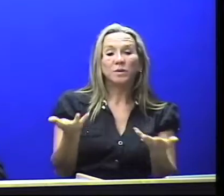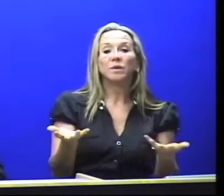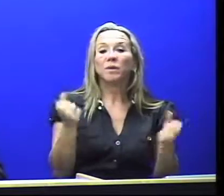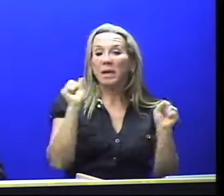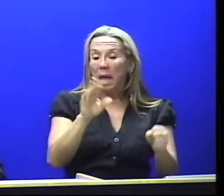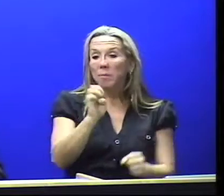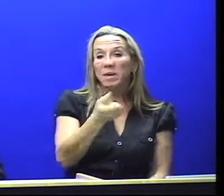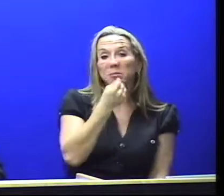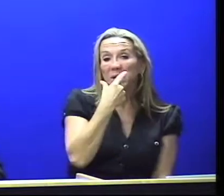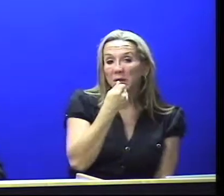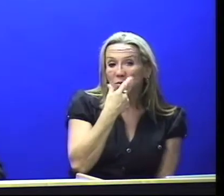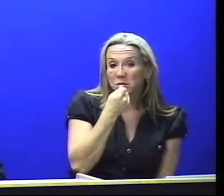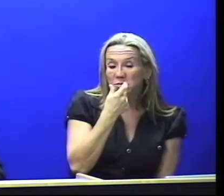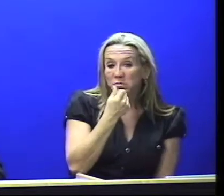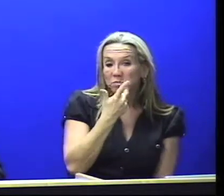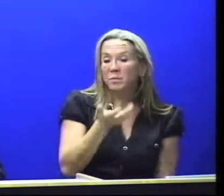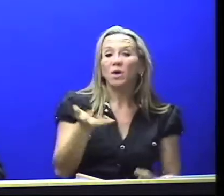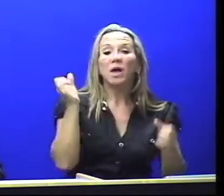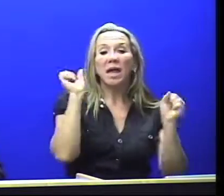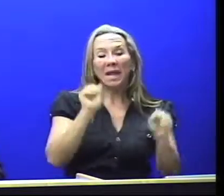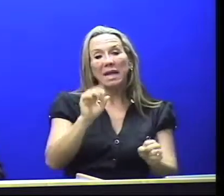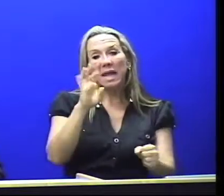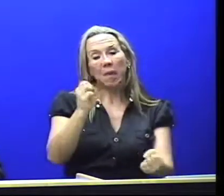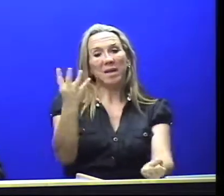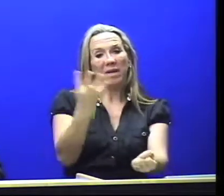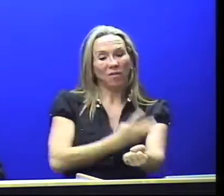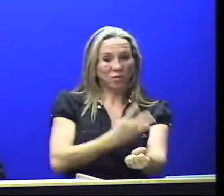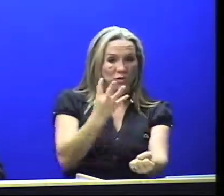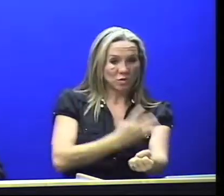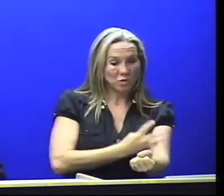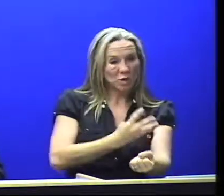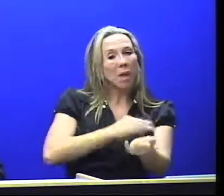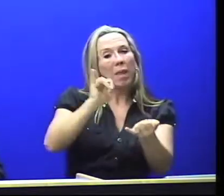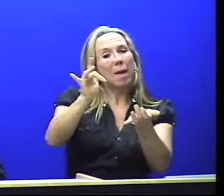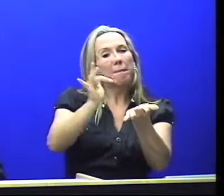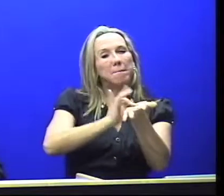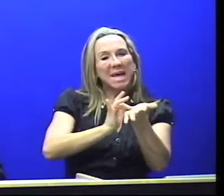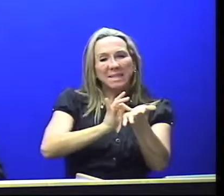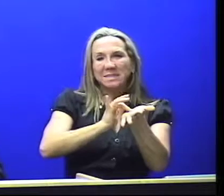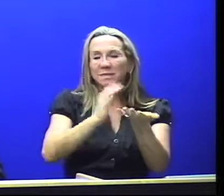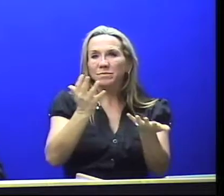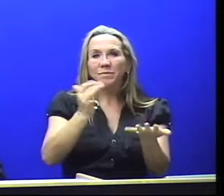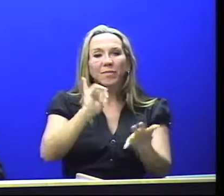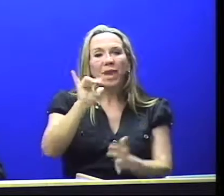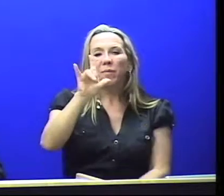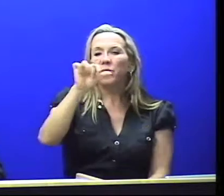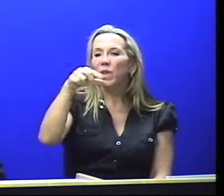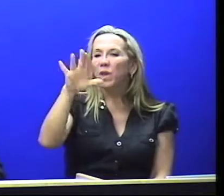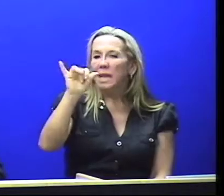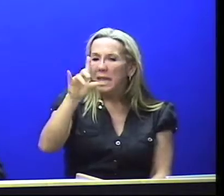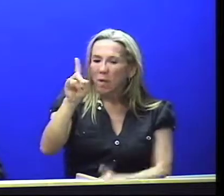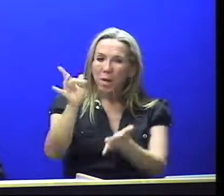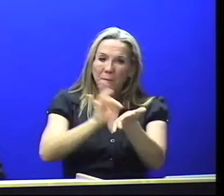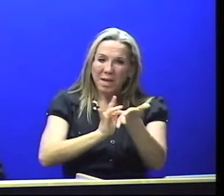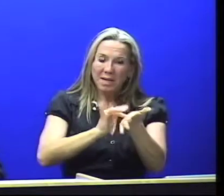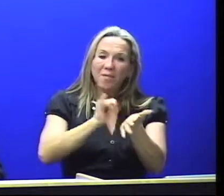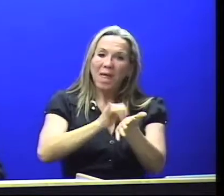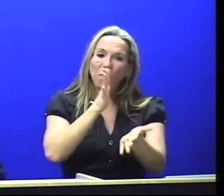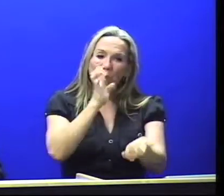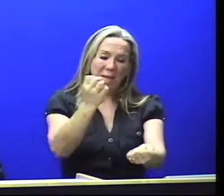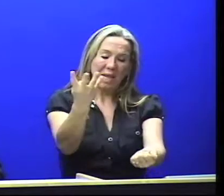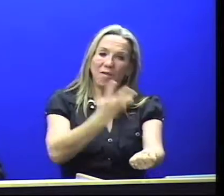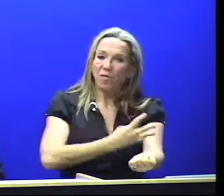pills, or they can be infusions, or medicines that are liquids that are